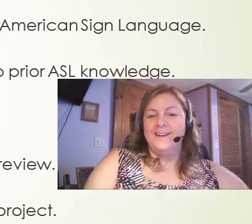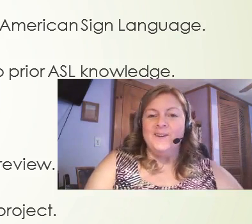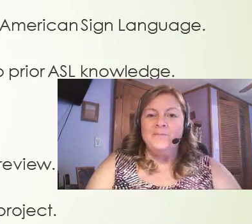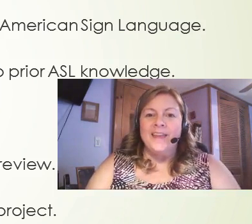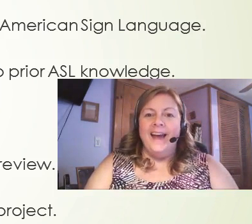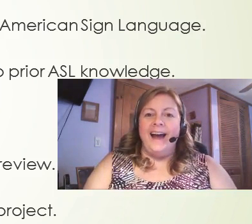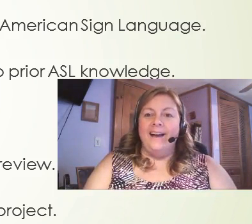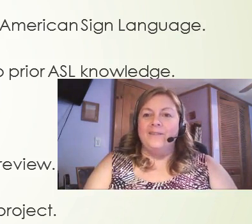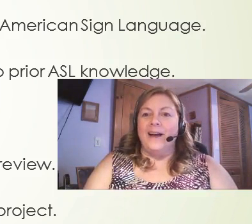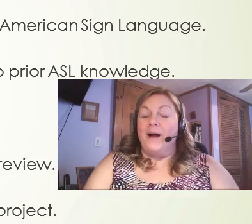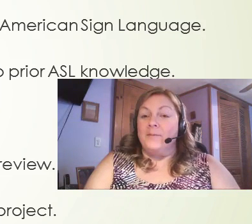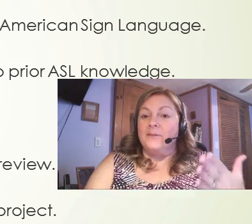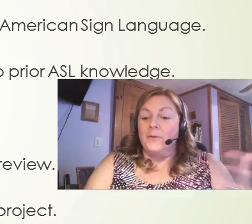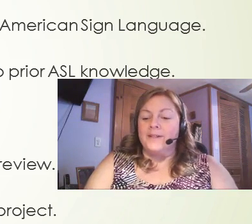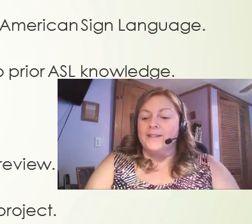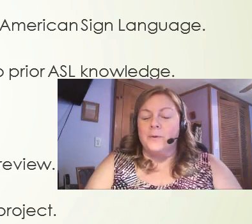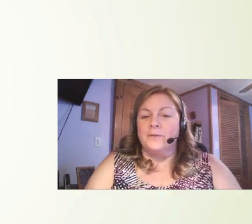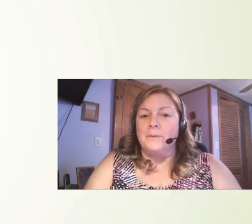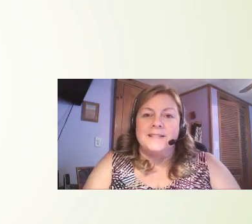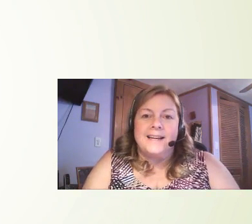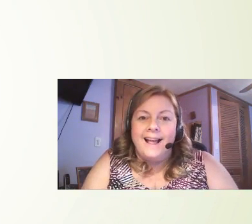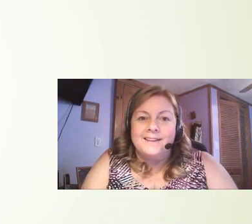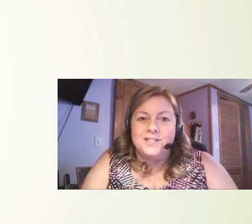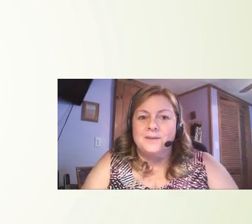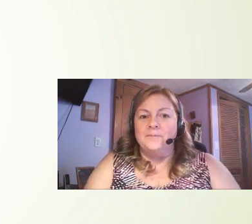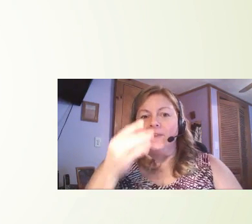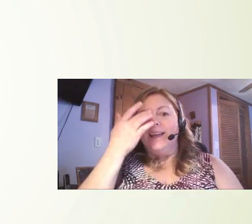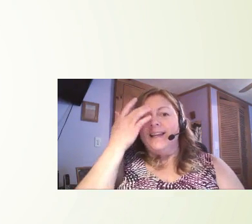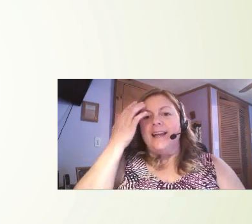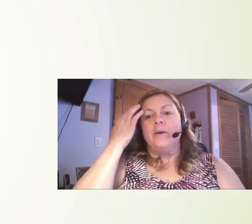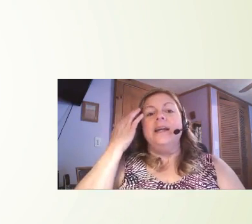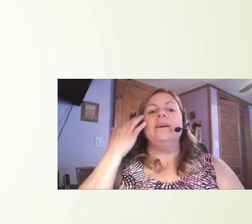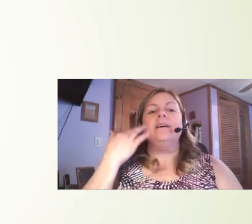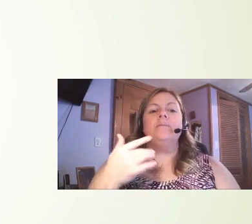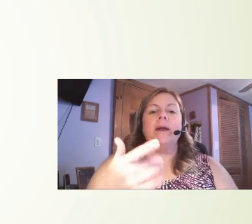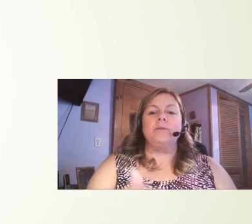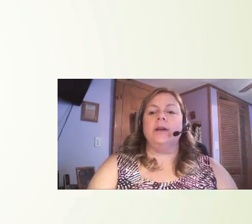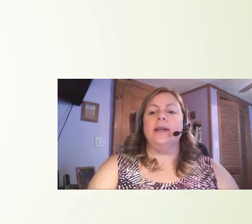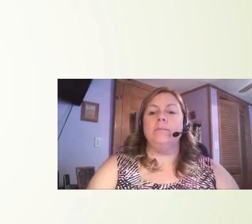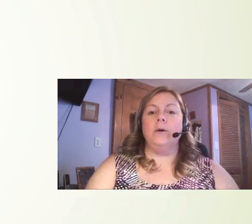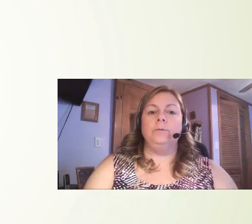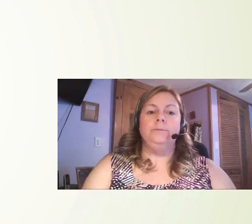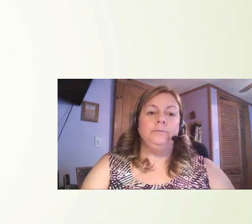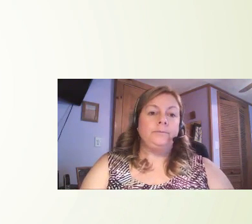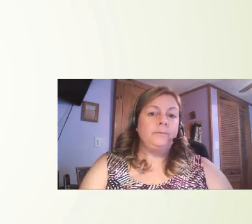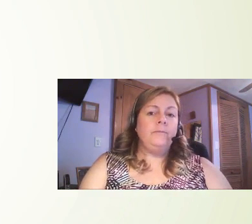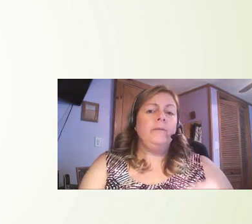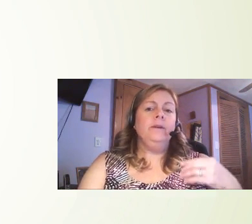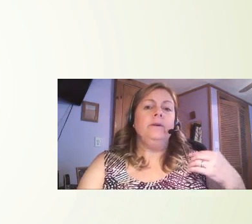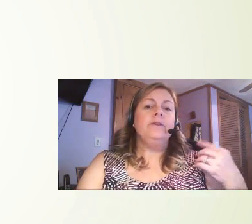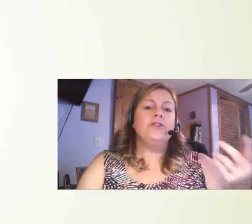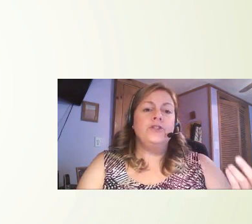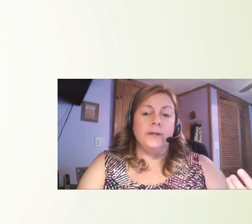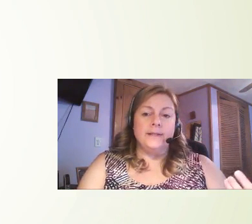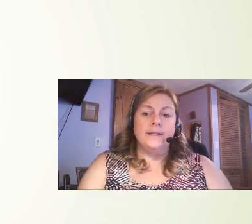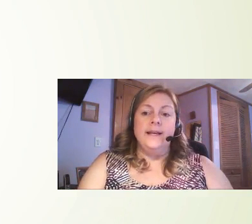Screencast-O-Matic, I'm looking forward to this wonderful piece of technology. Now here, I'm talking about